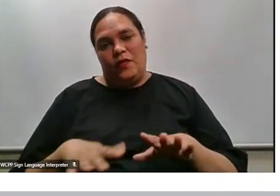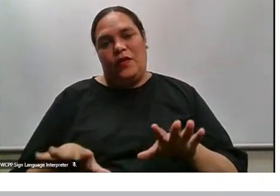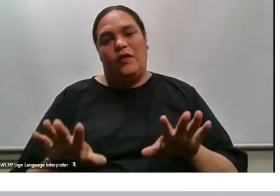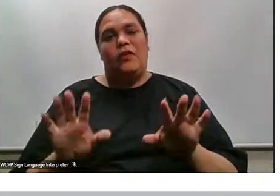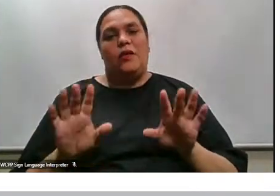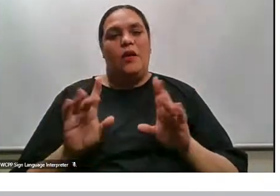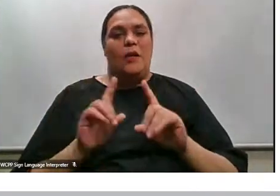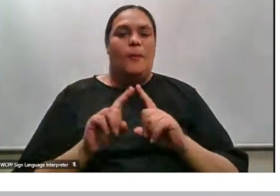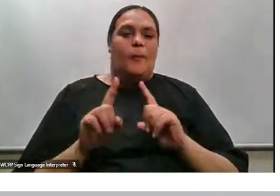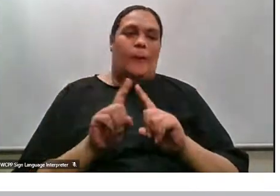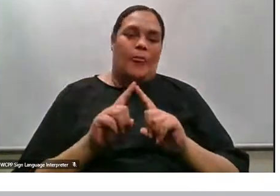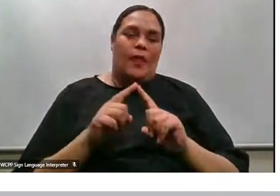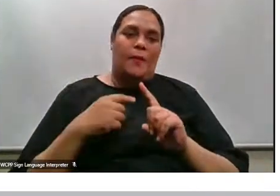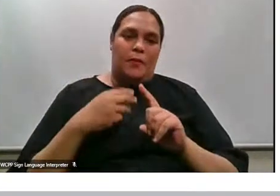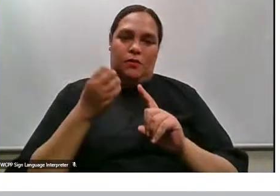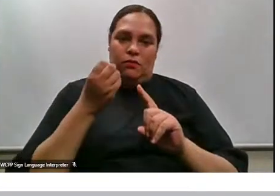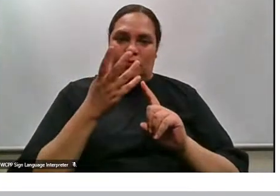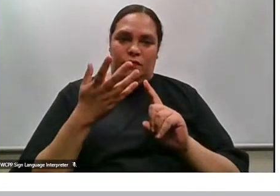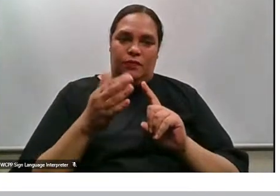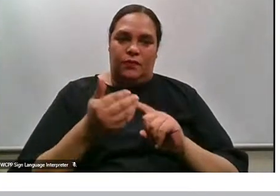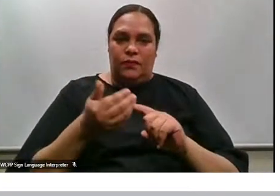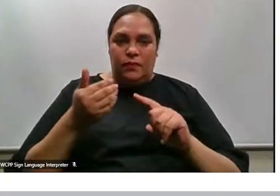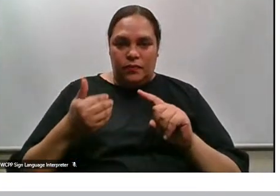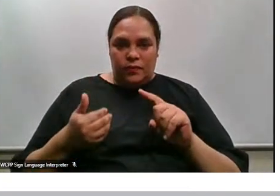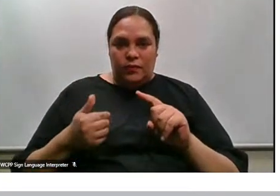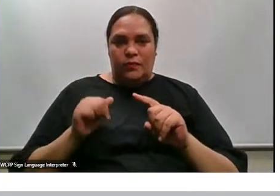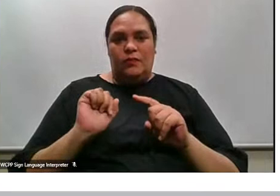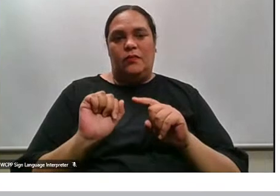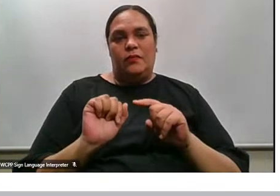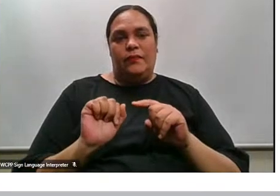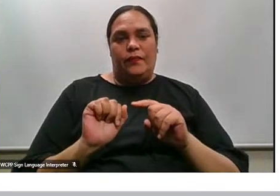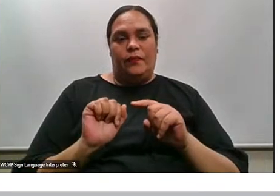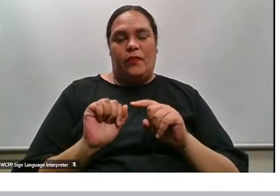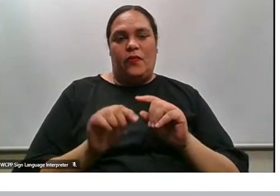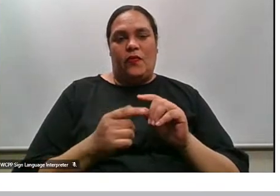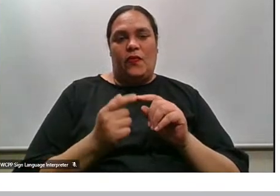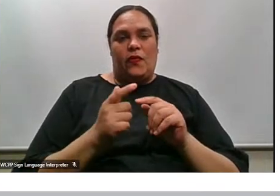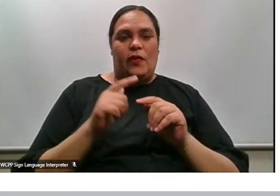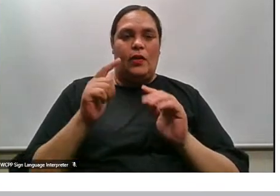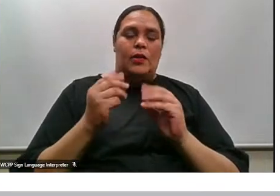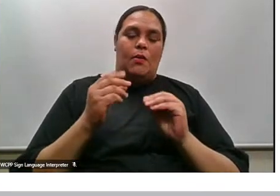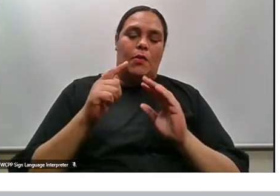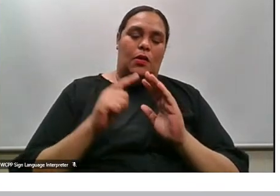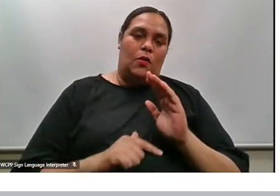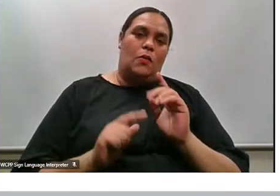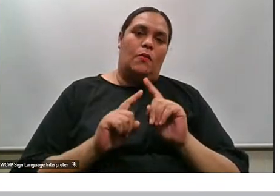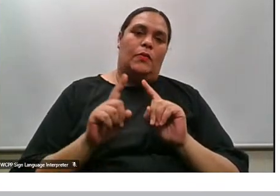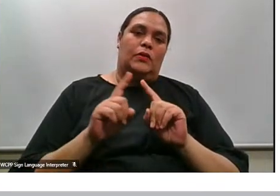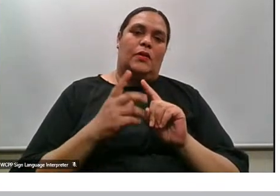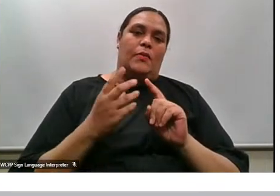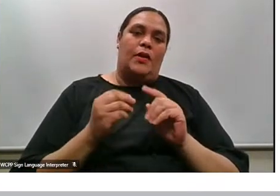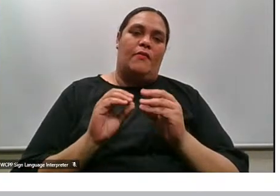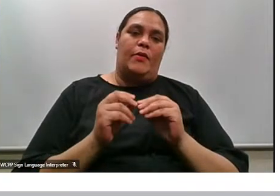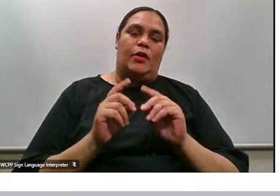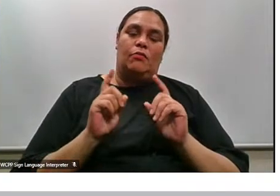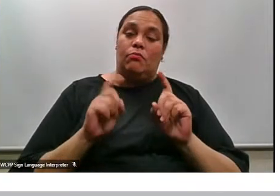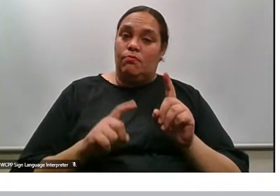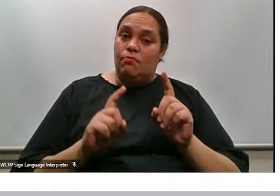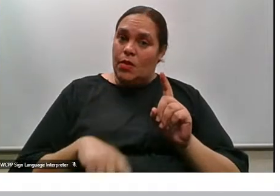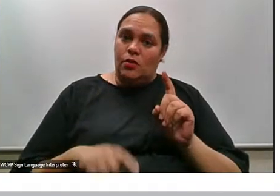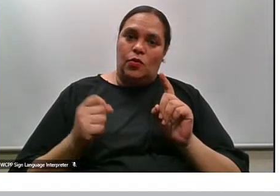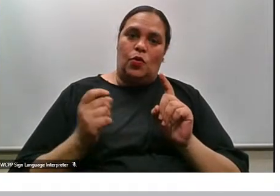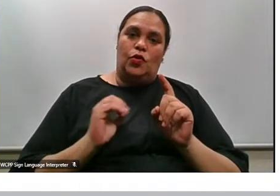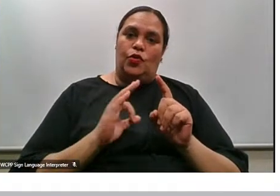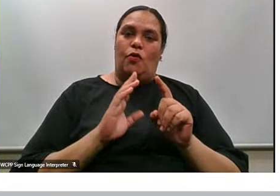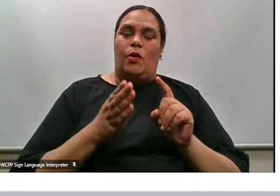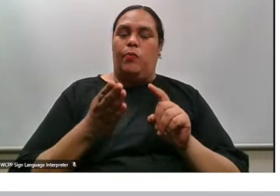undertaken. And I did indicate earlier in terms of the low numbers, but we have also made it compulsory now for all staff to